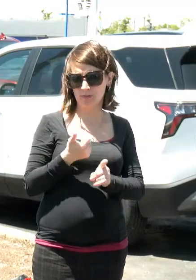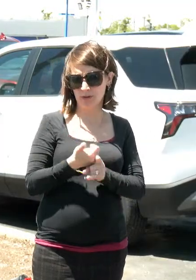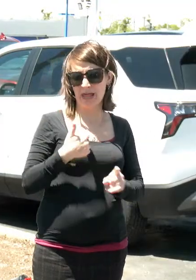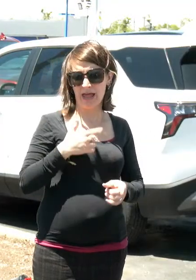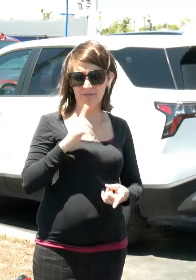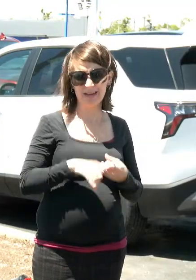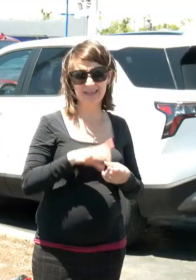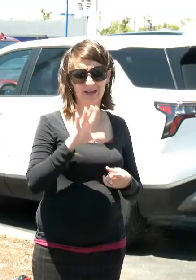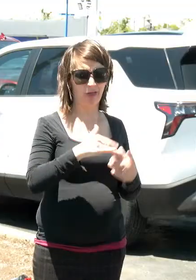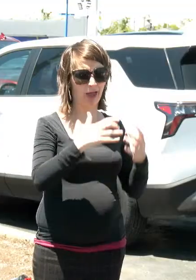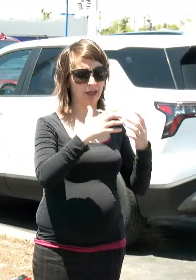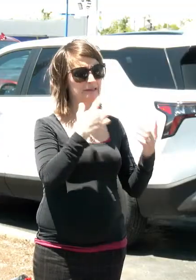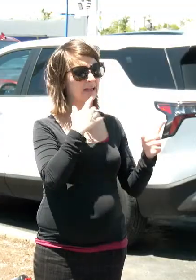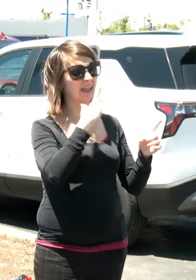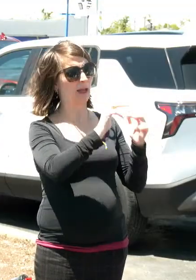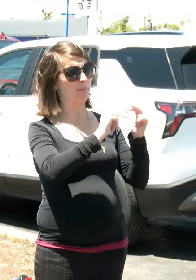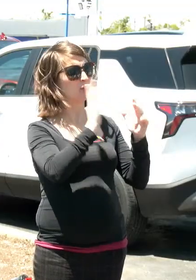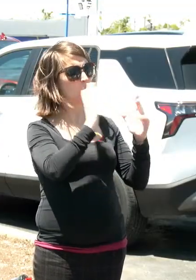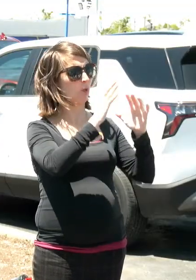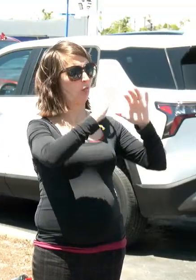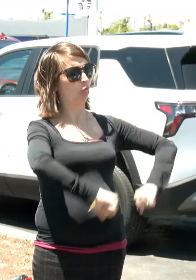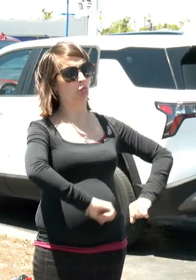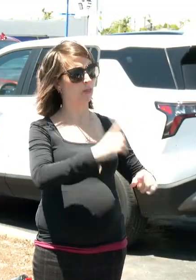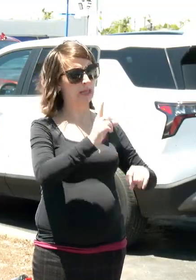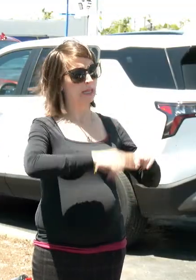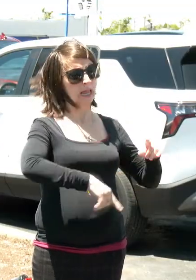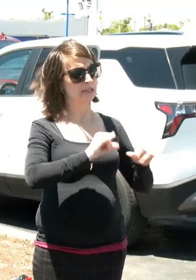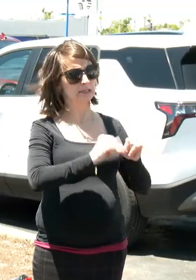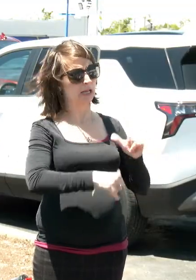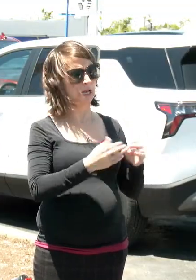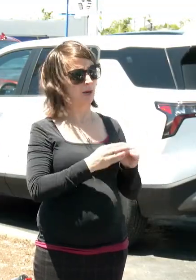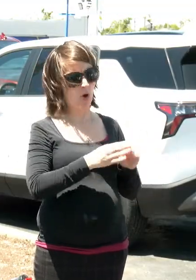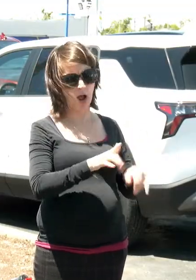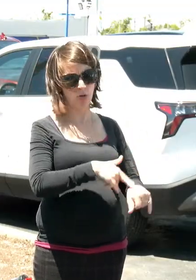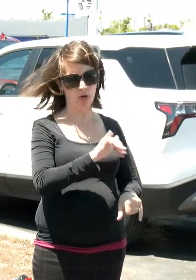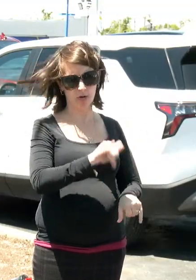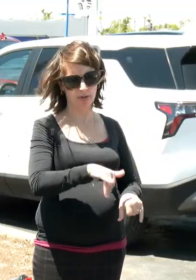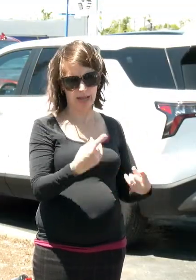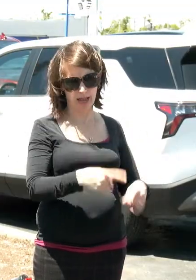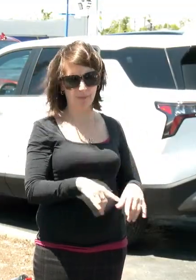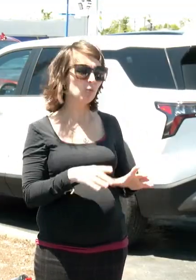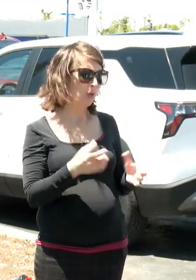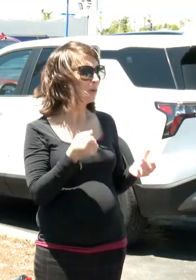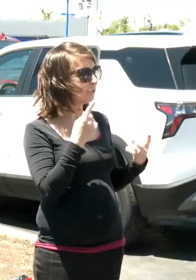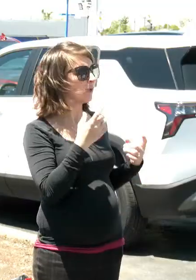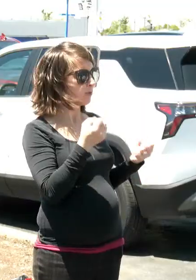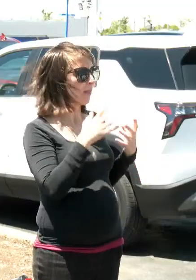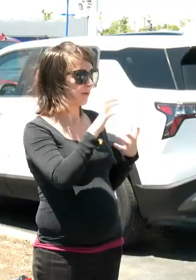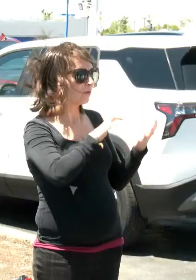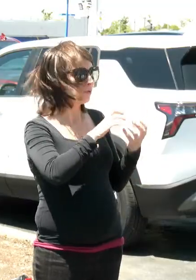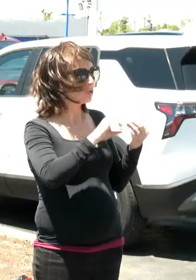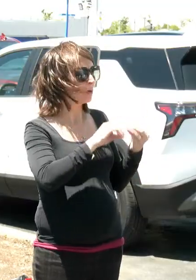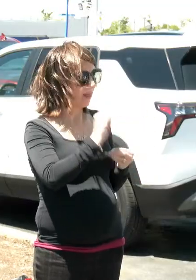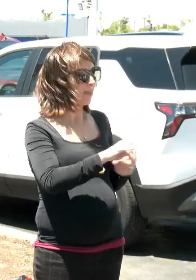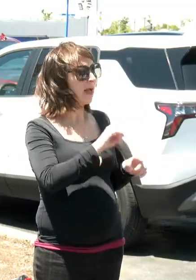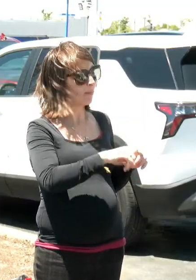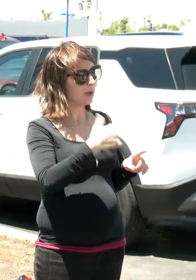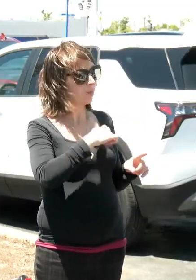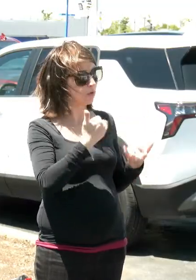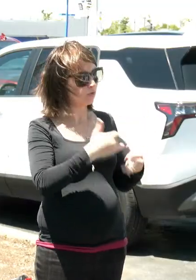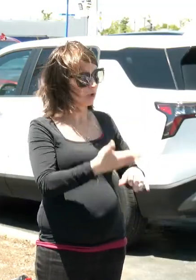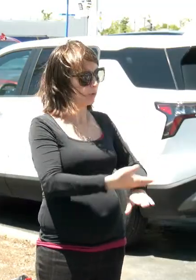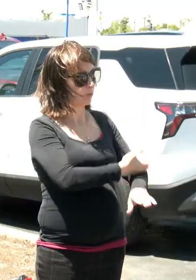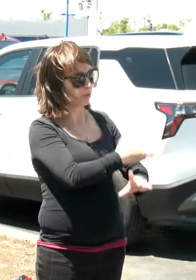restarts? That's an excellent question, and we recognize there has been a significant amount of confusion on this, and we are working to improve the communications on